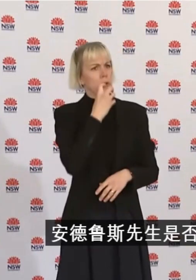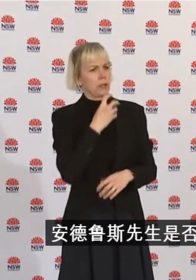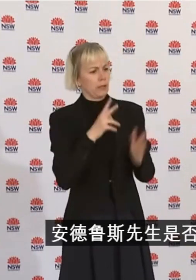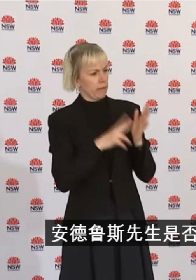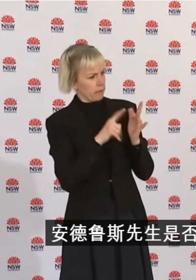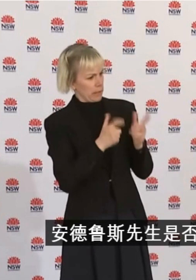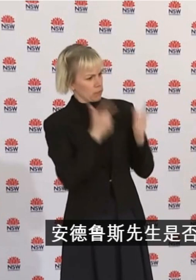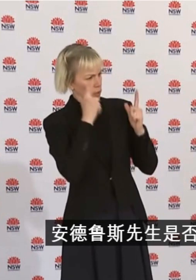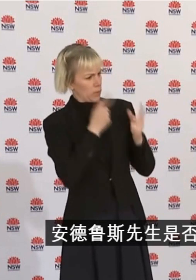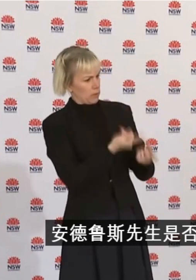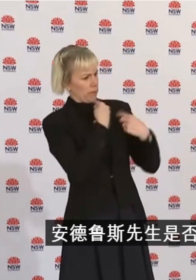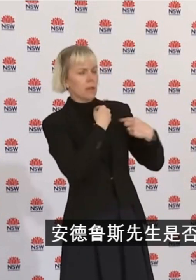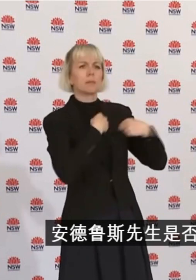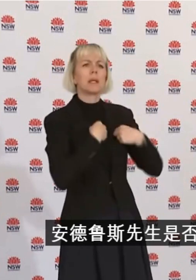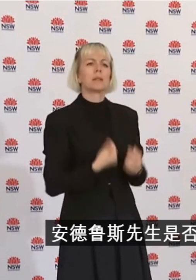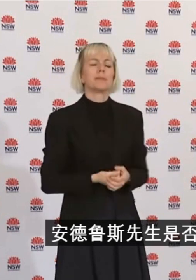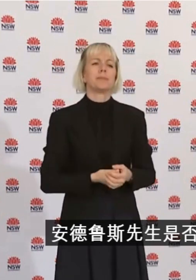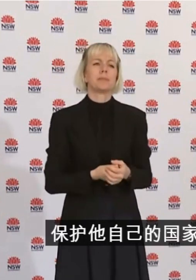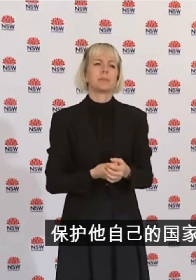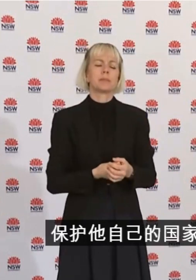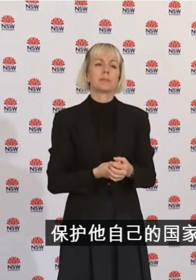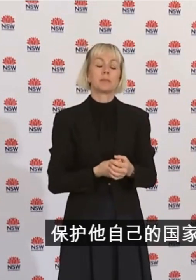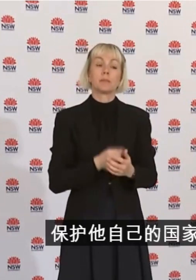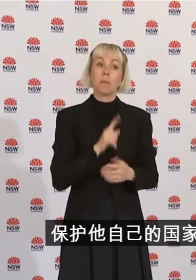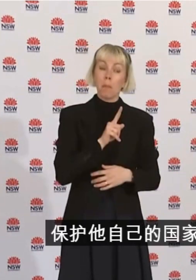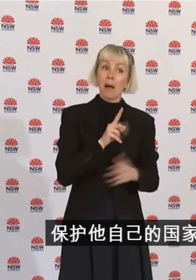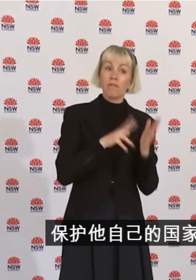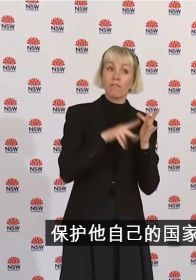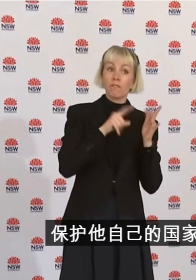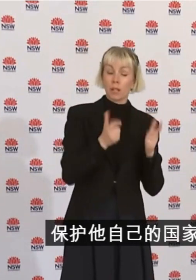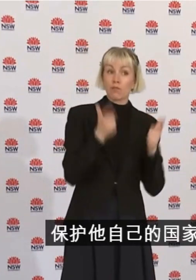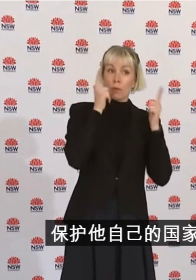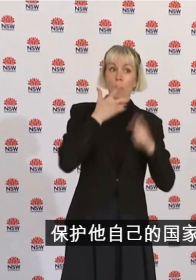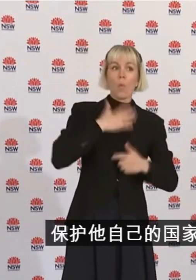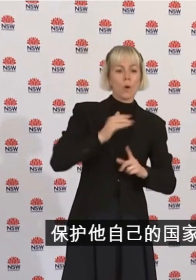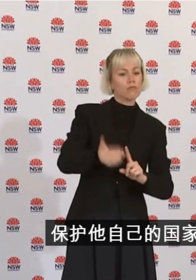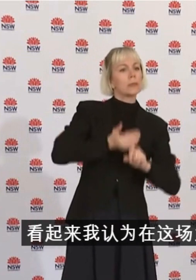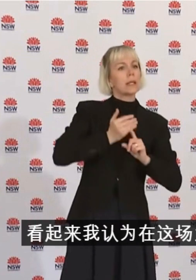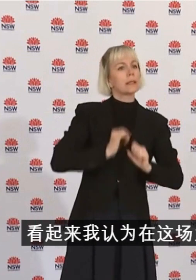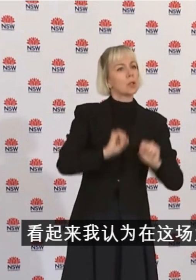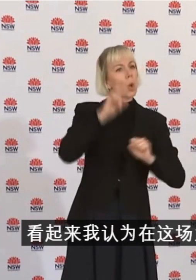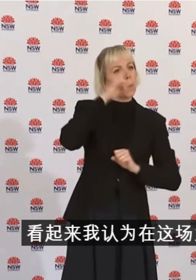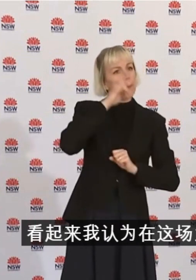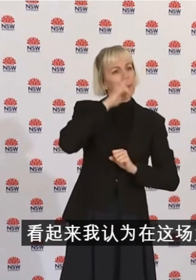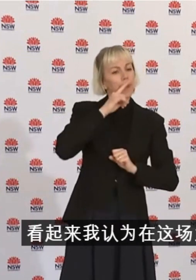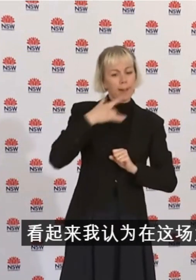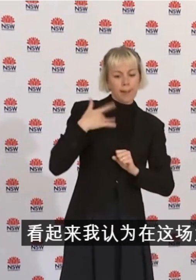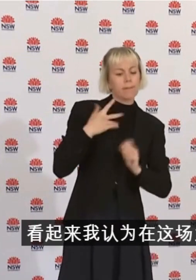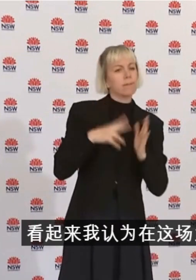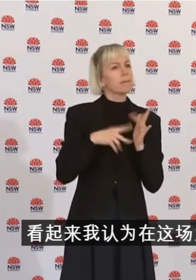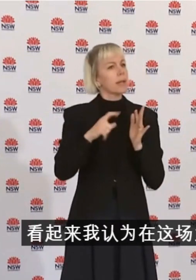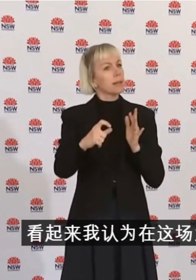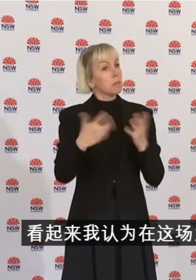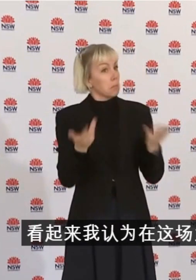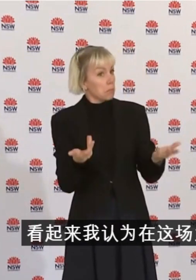not have the right to give that advice on the basis of wanting to protect his own state from what's happening here? Look, I think during